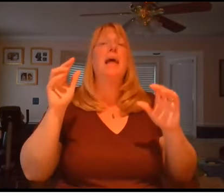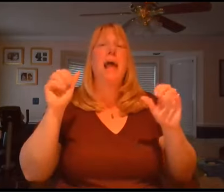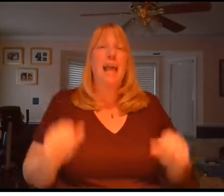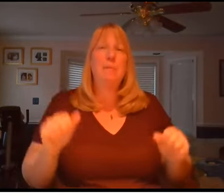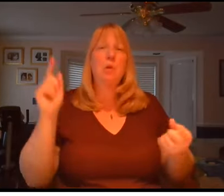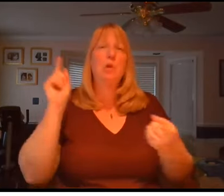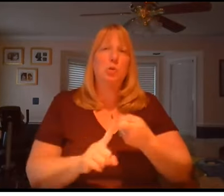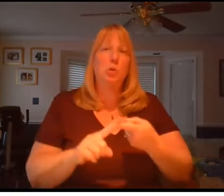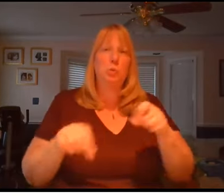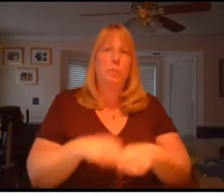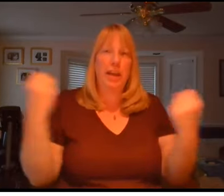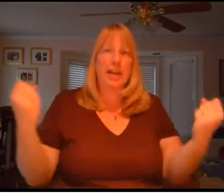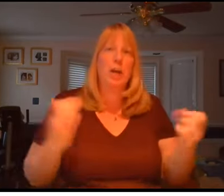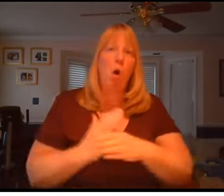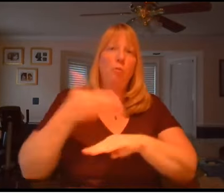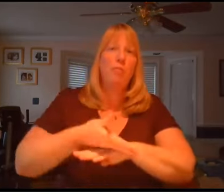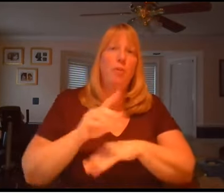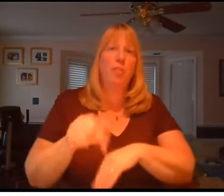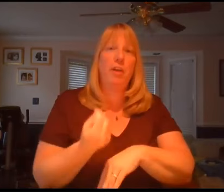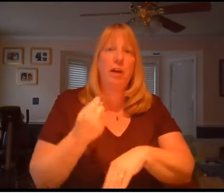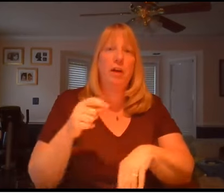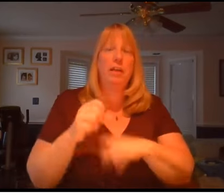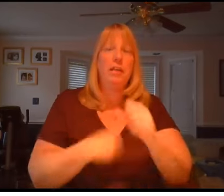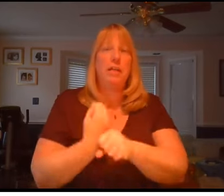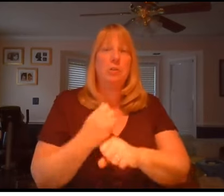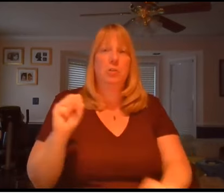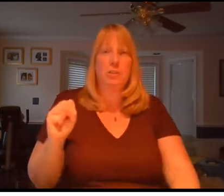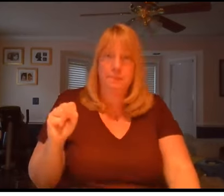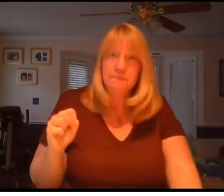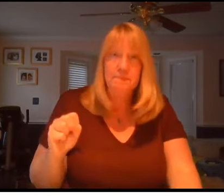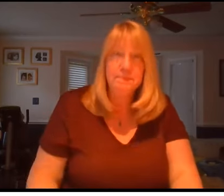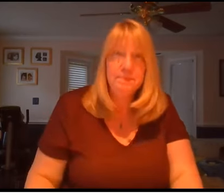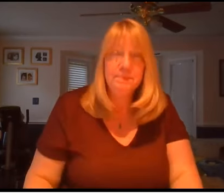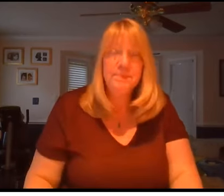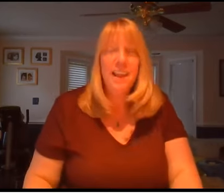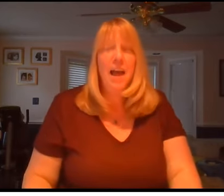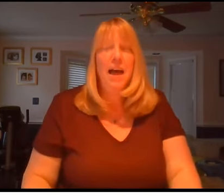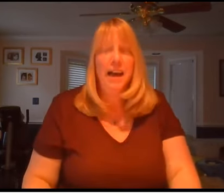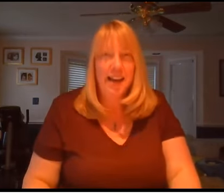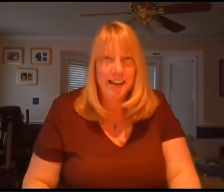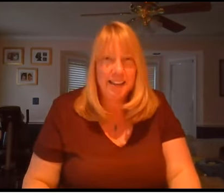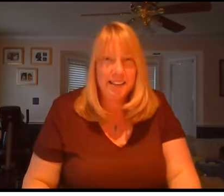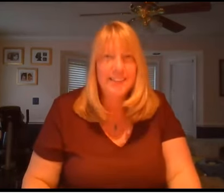been able to break over the last 2